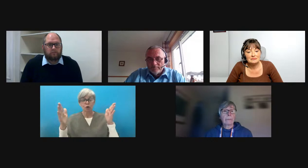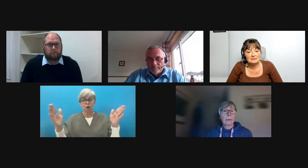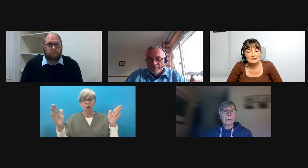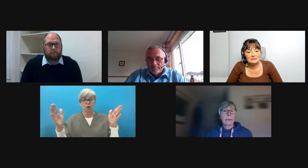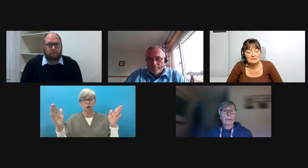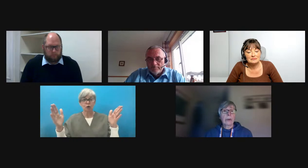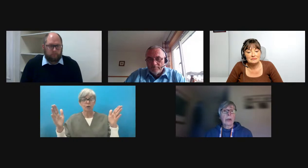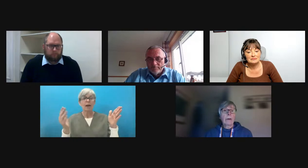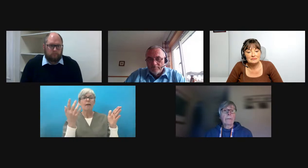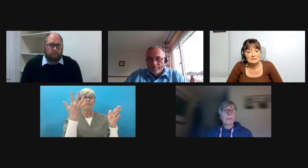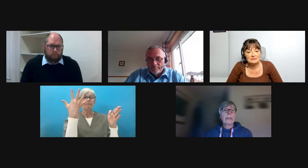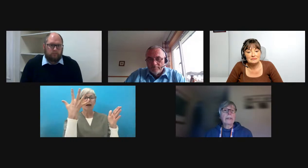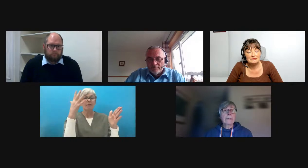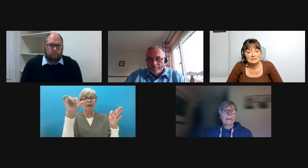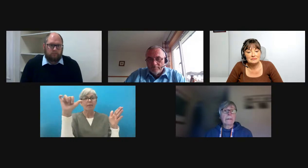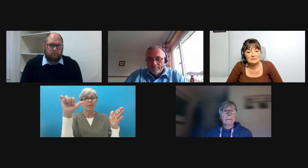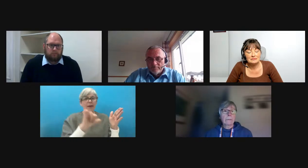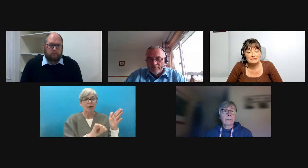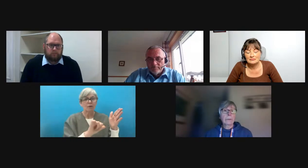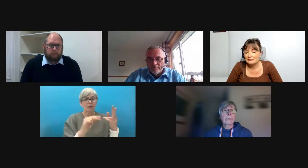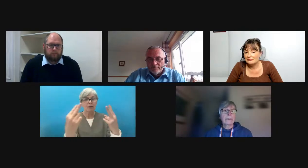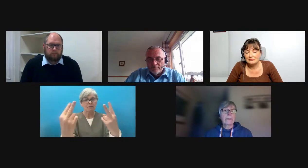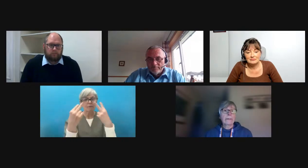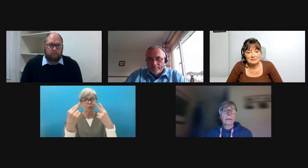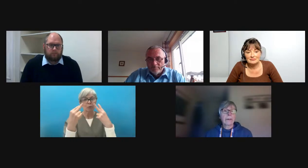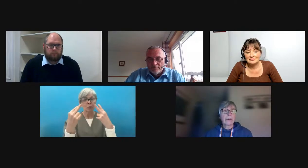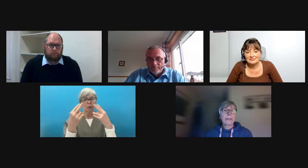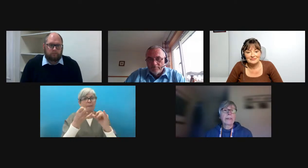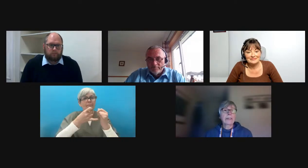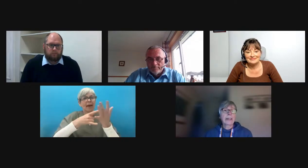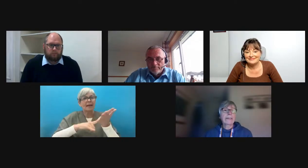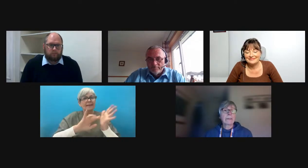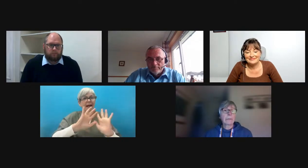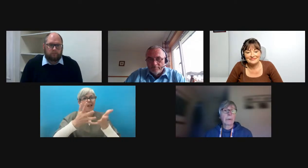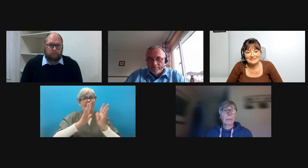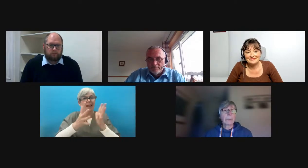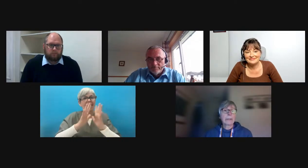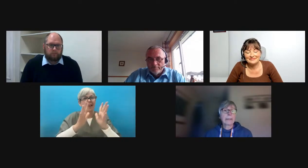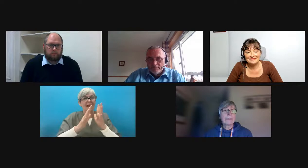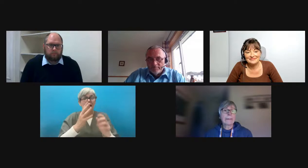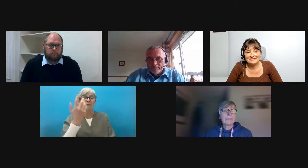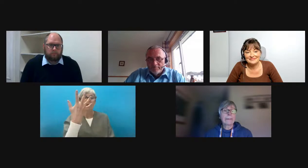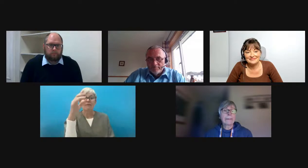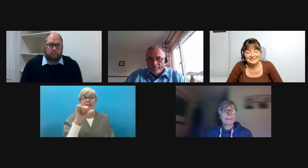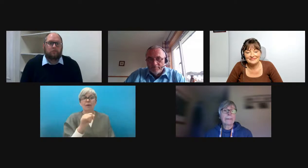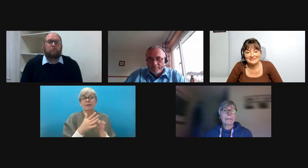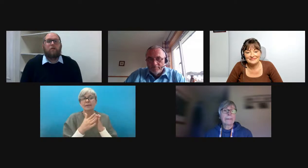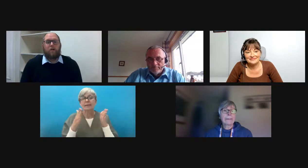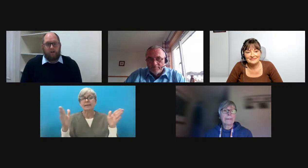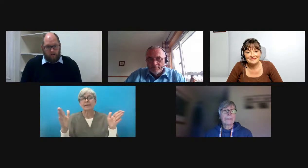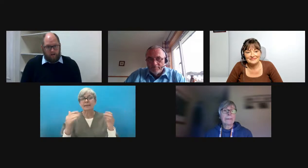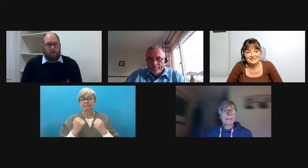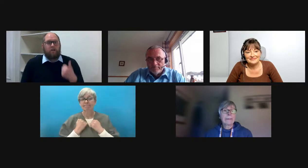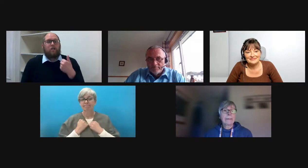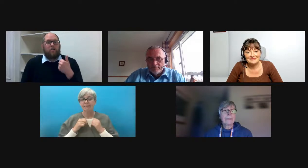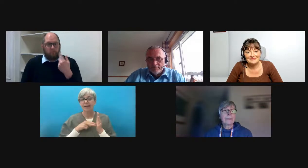5,000 views of the BSL resources on NHS Inform.